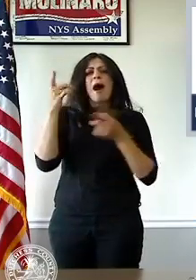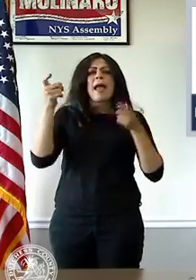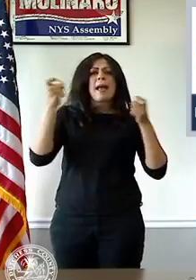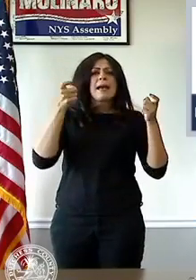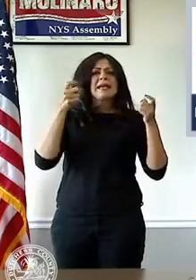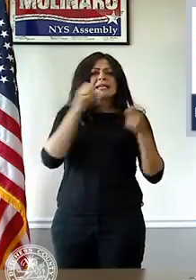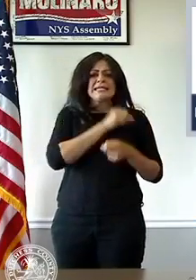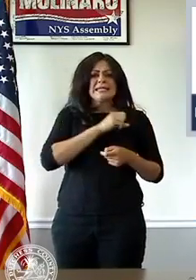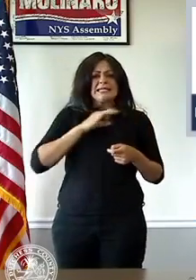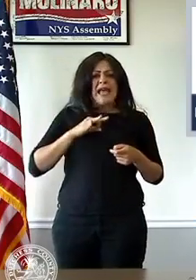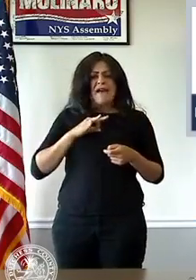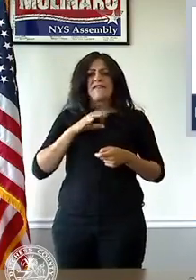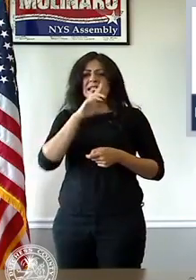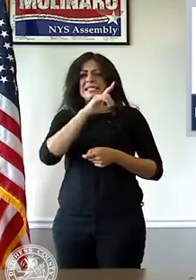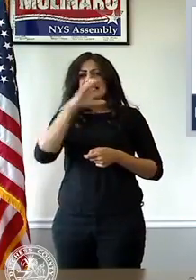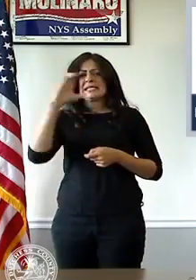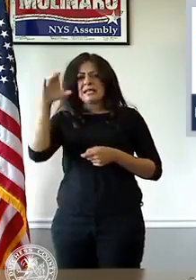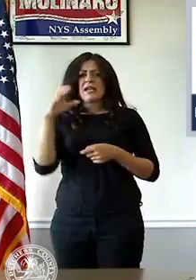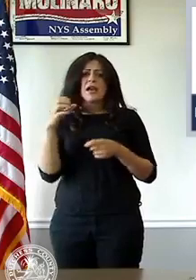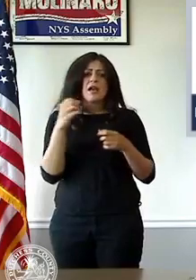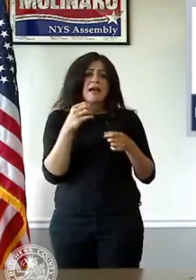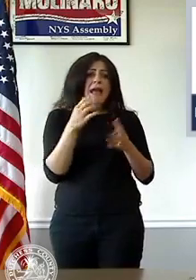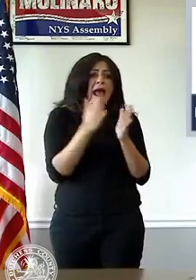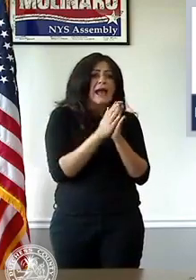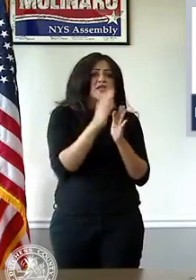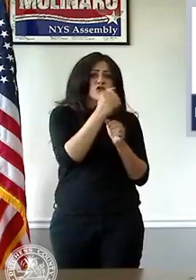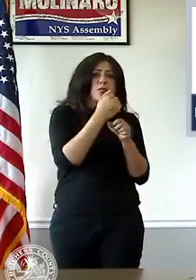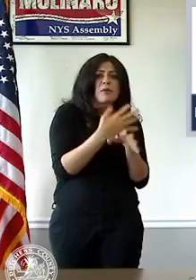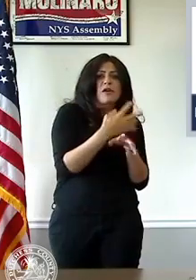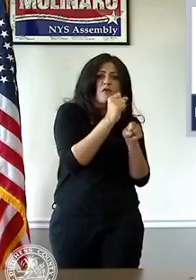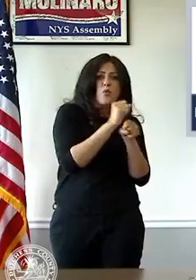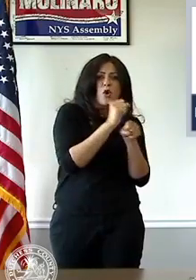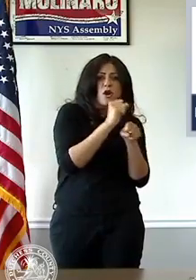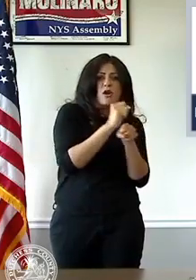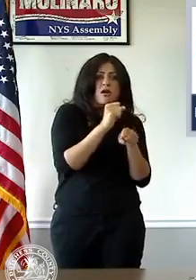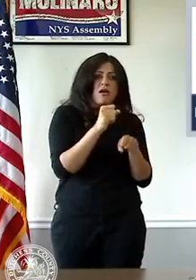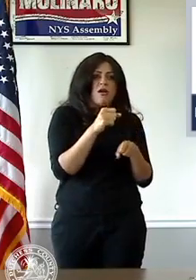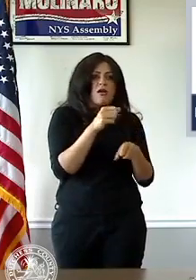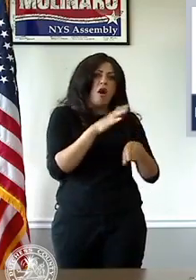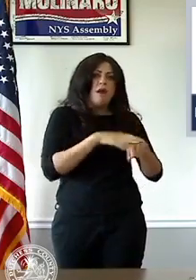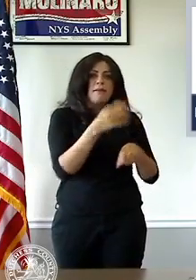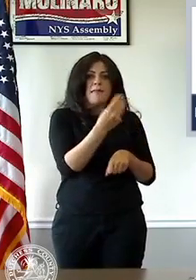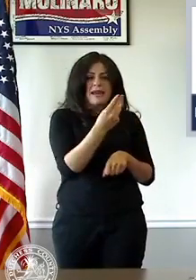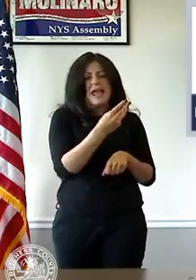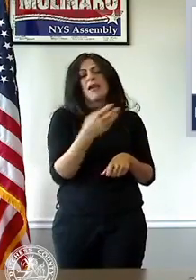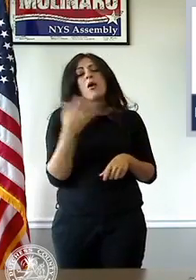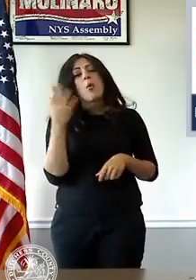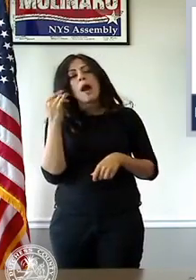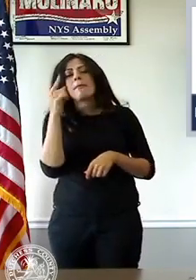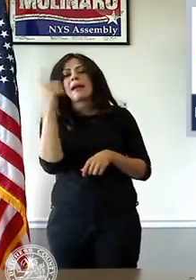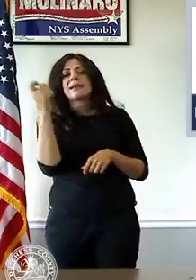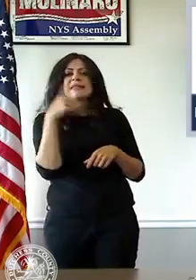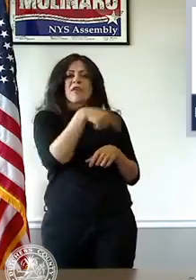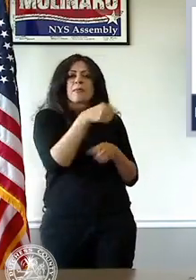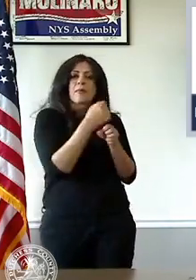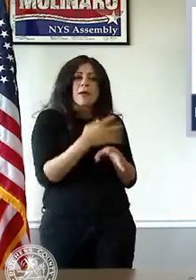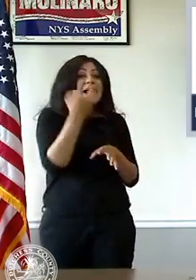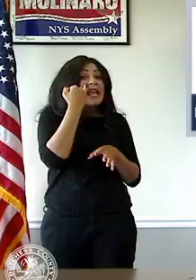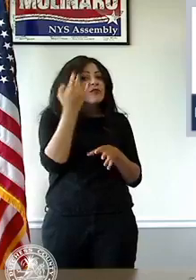to prepare for work on Monday? Because they're preparing for Phase 2. And what I would offer to you is, first, just so you